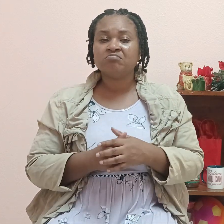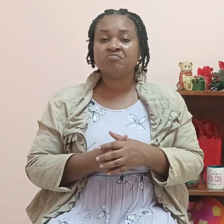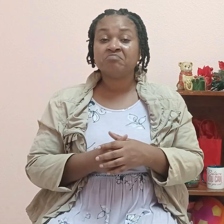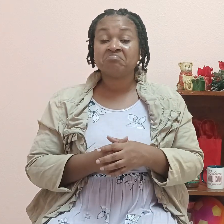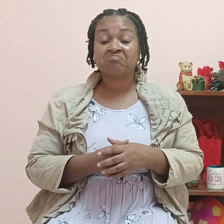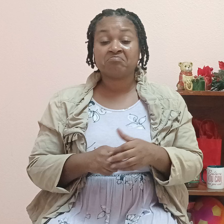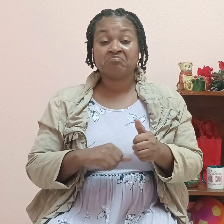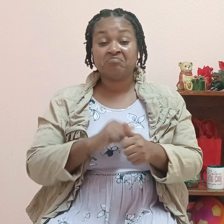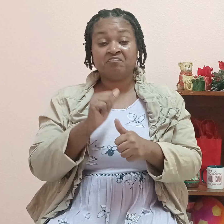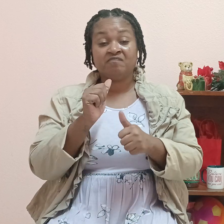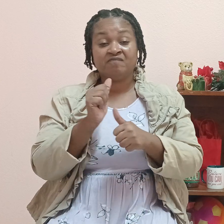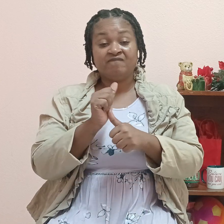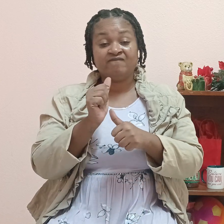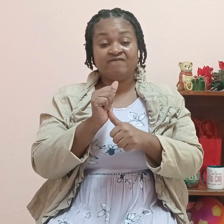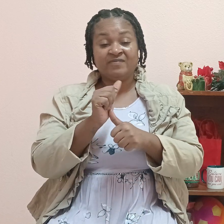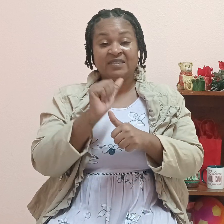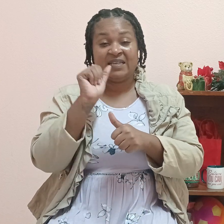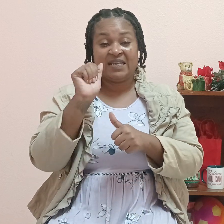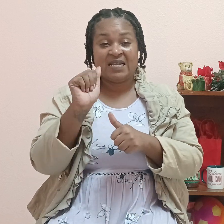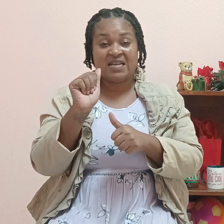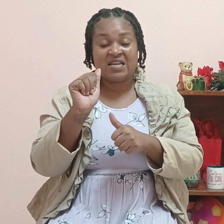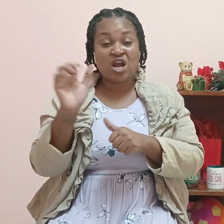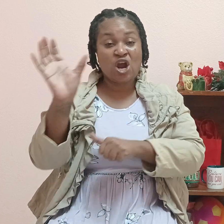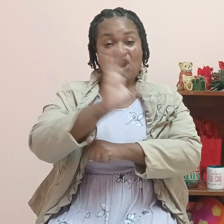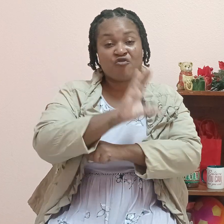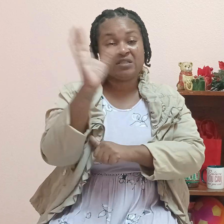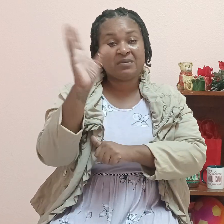A, Christmas Mass,